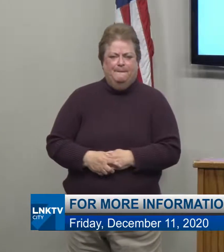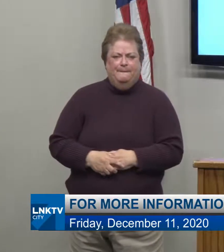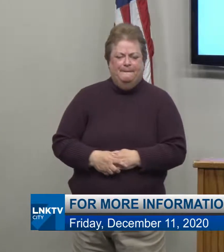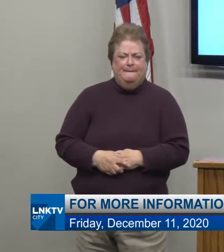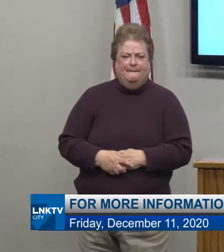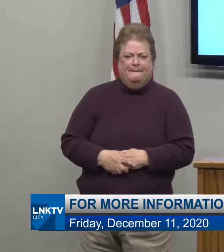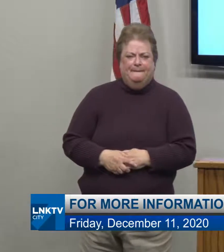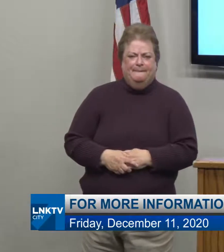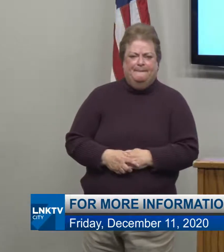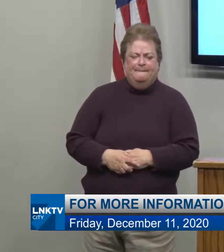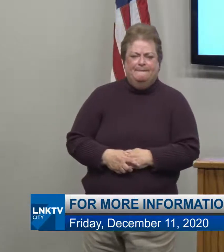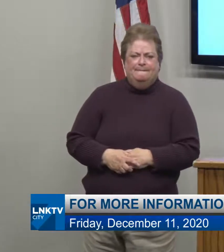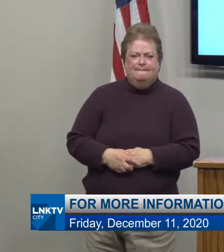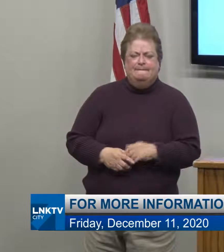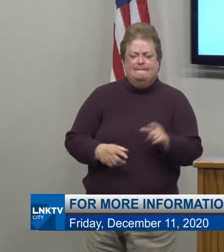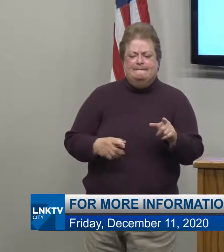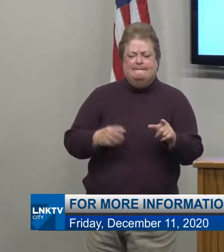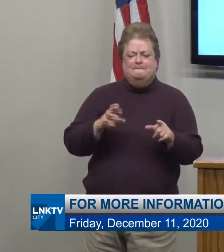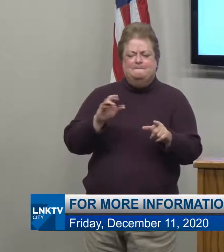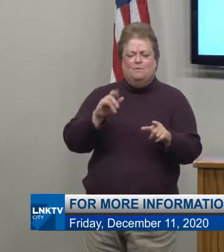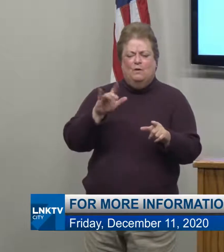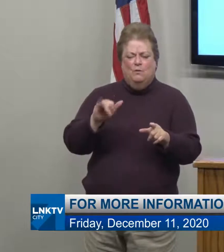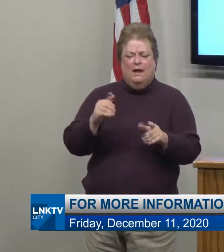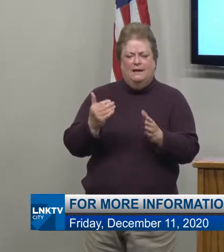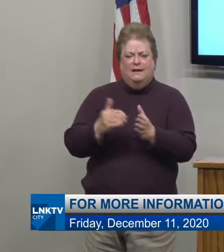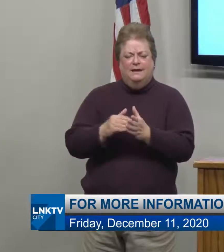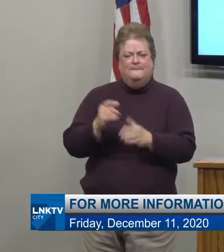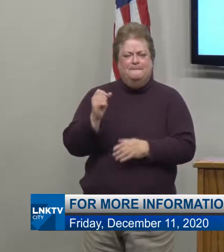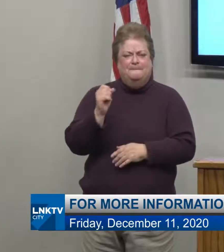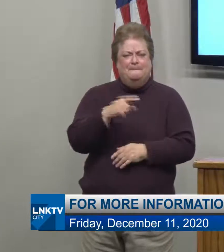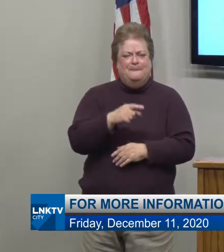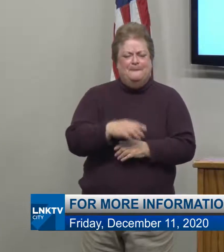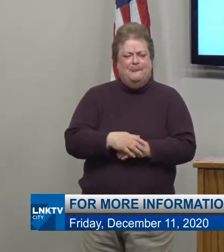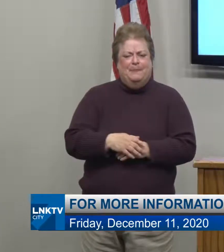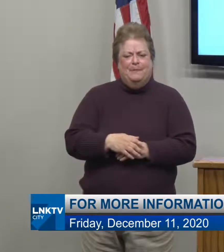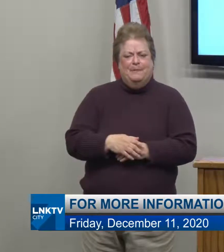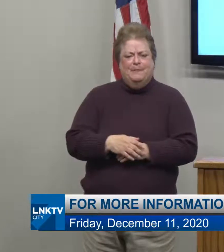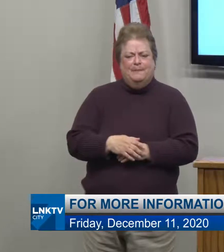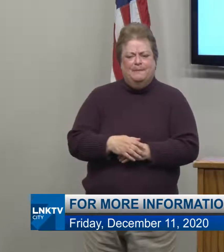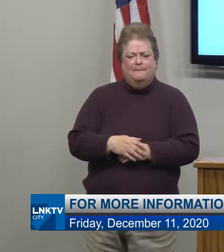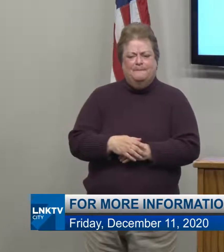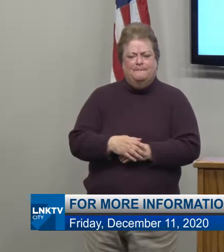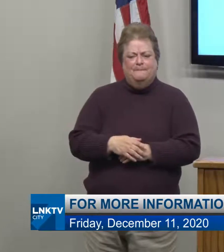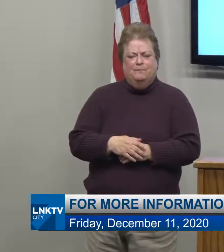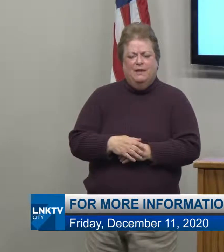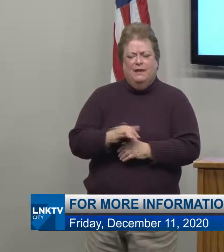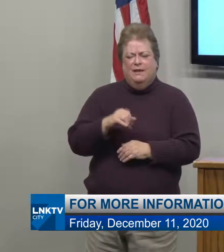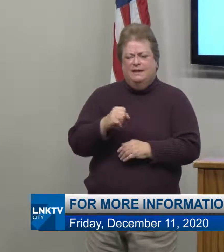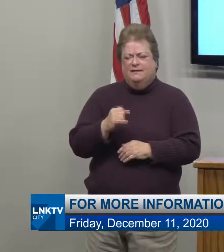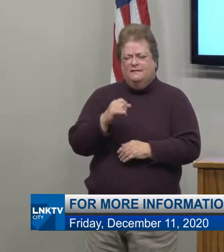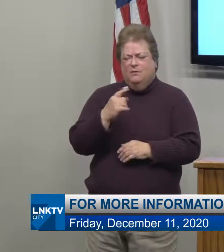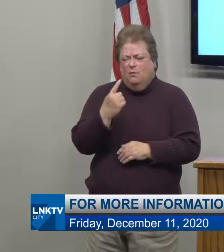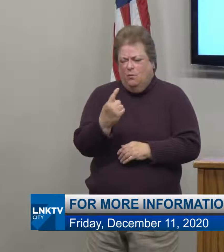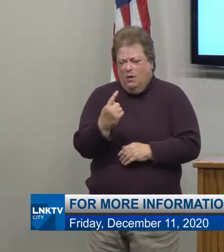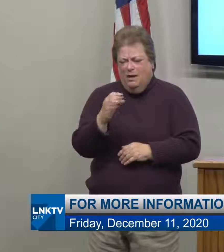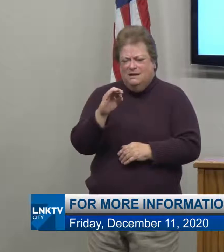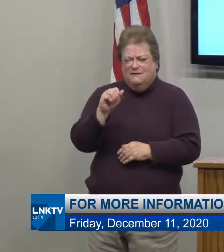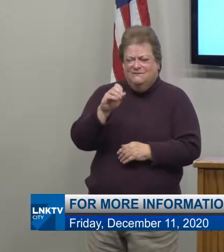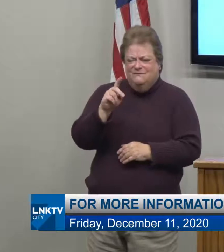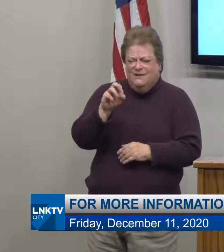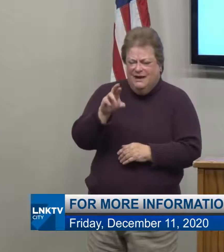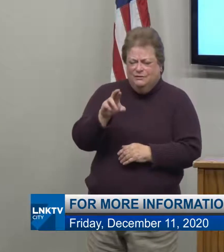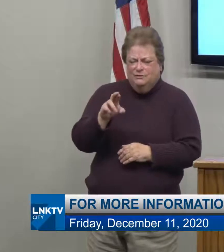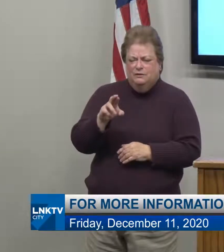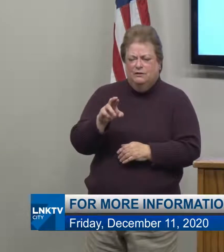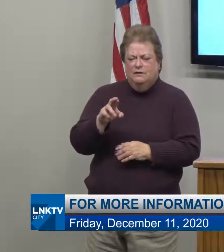And Pat, on that note, is there one factor chief among them that is sort of your linchpin in